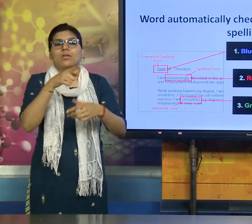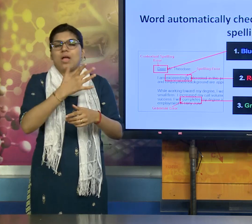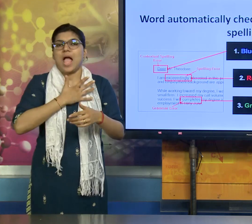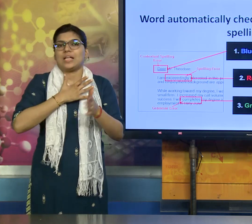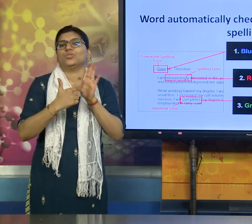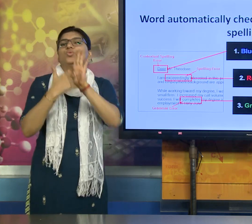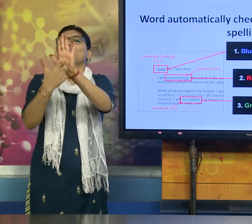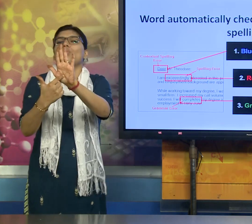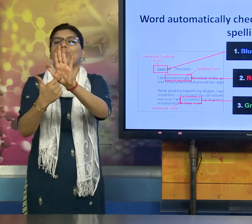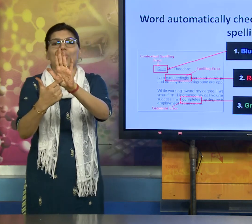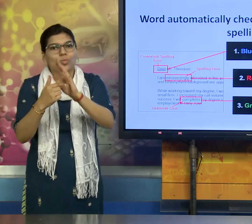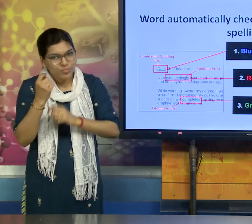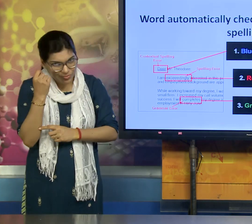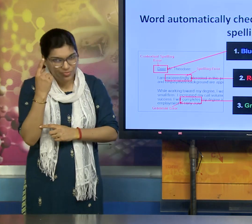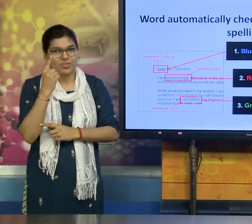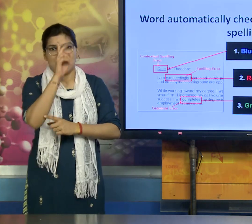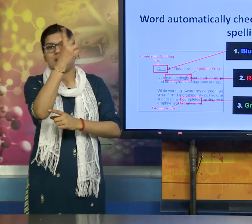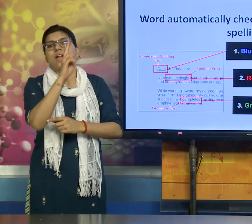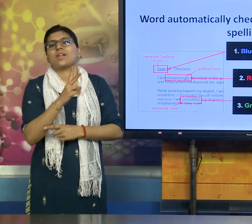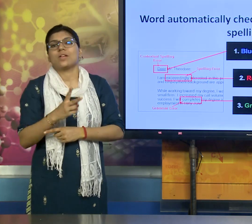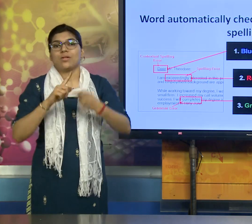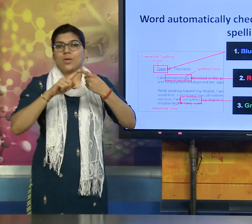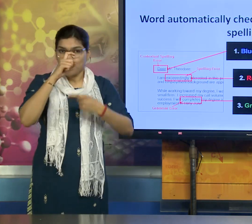green wavy line will appear